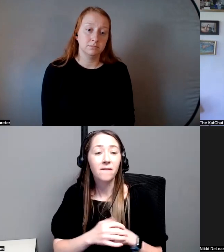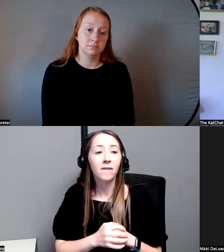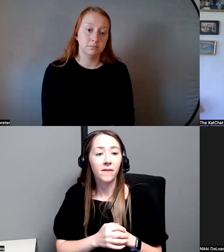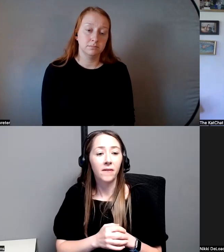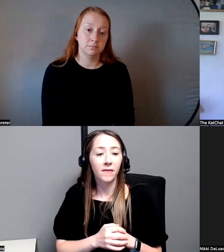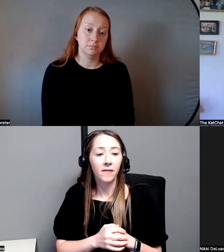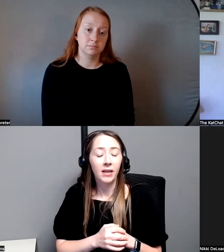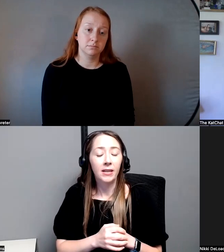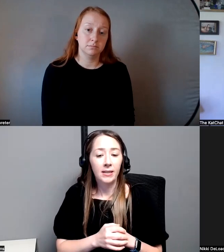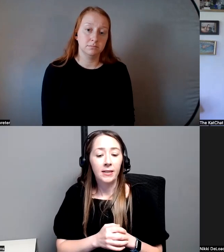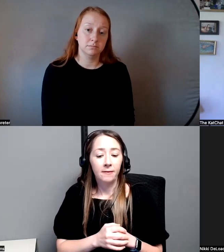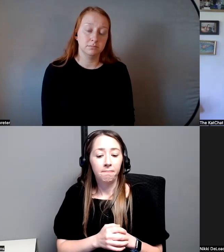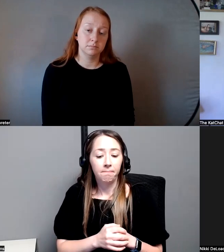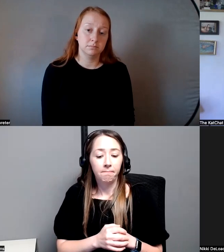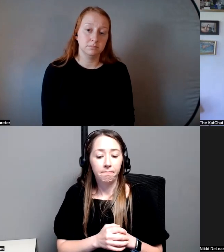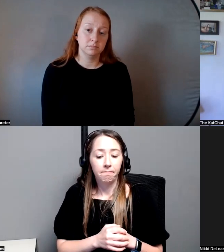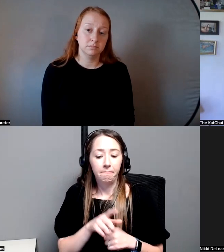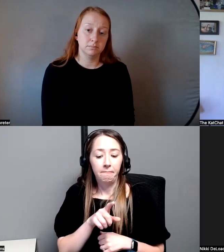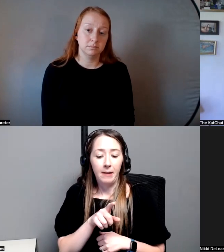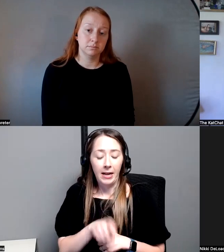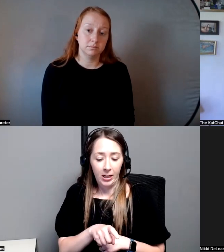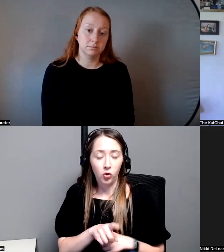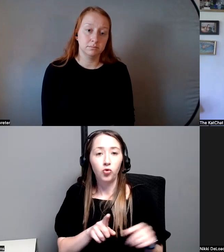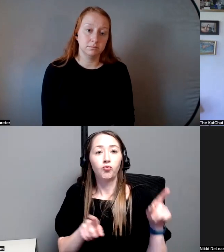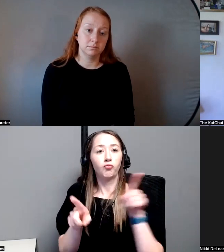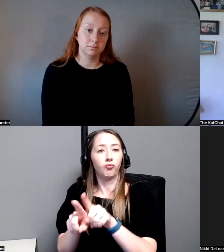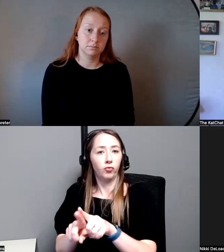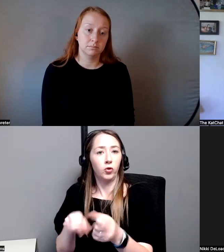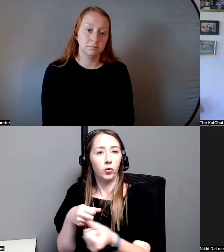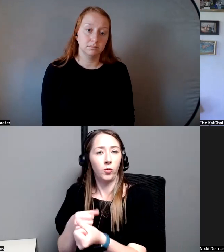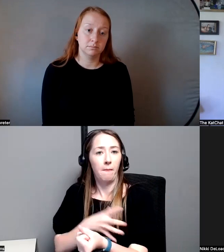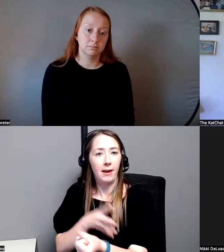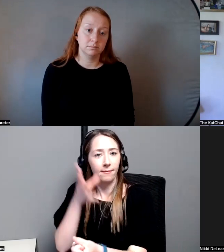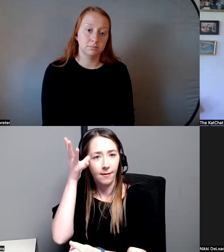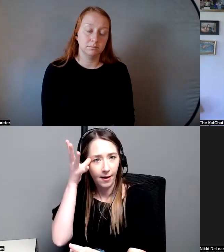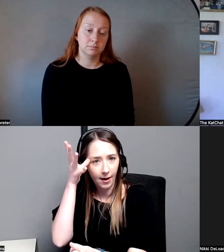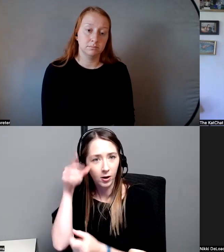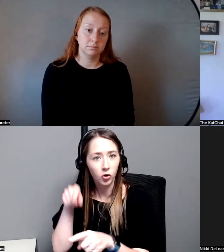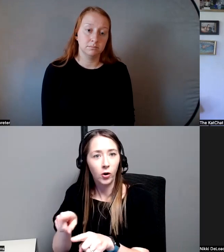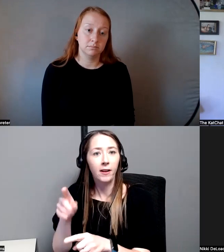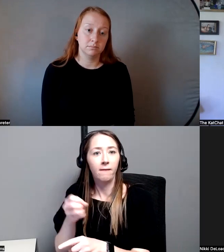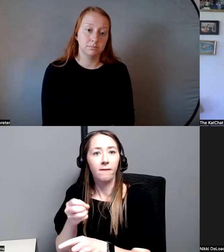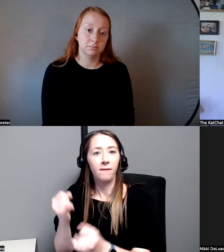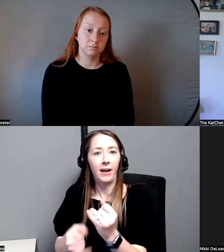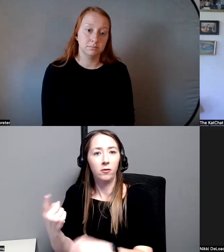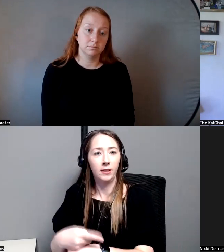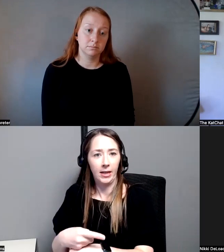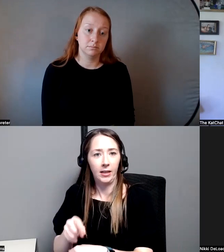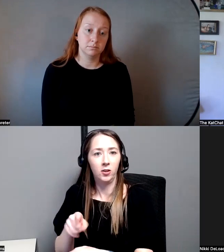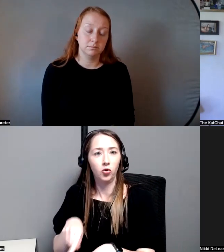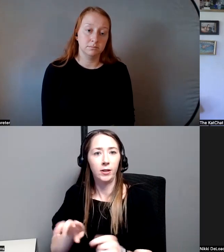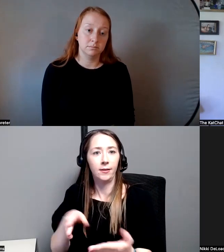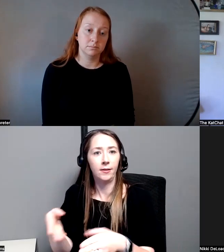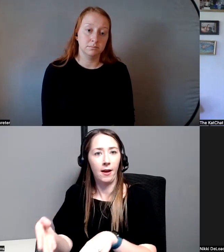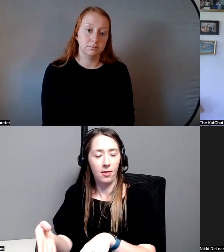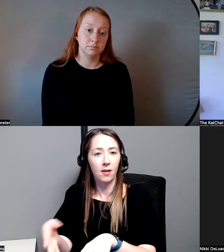end and I needed to go be with my dad because I just wanted to be there with him for those